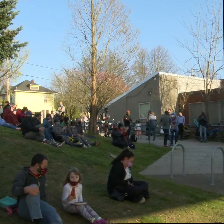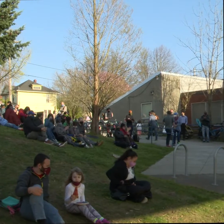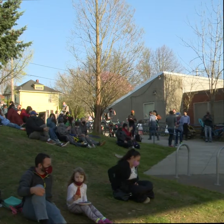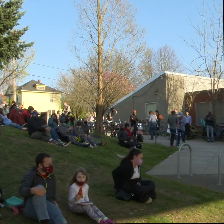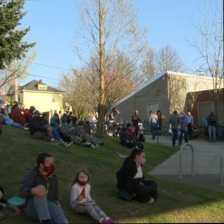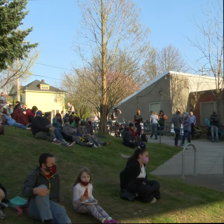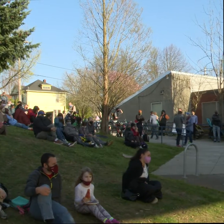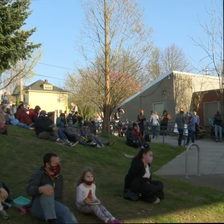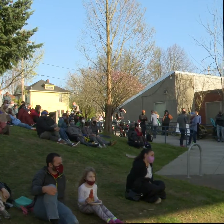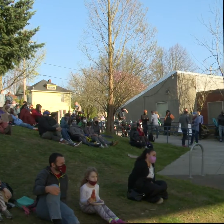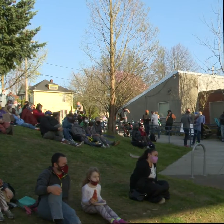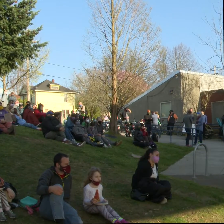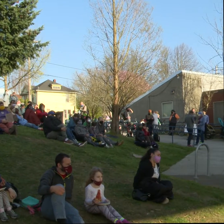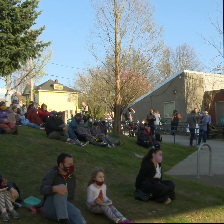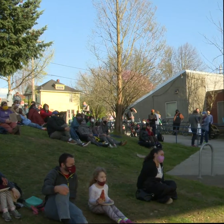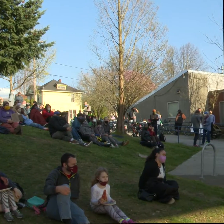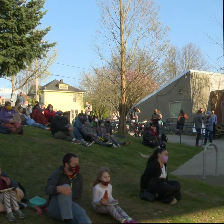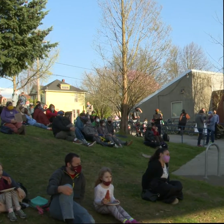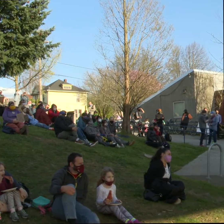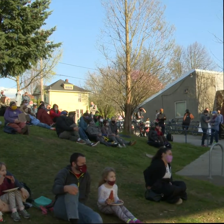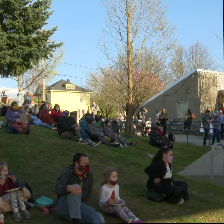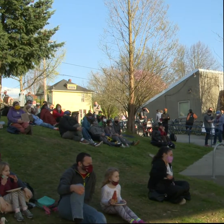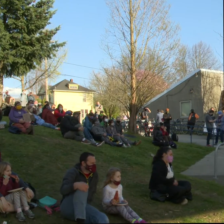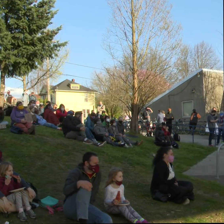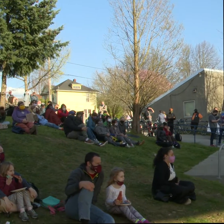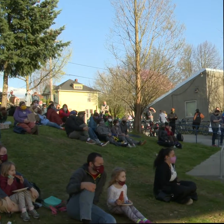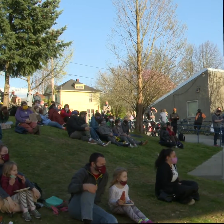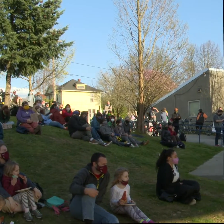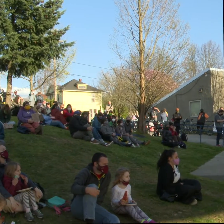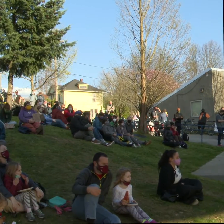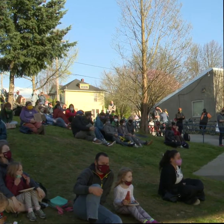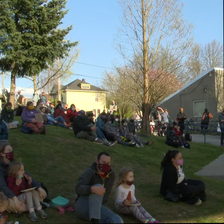I've misidentified about a dozen people already because I can only